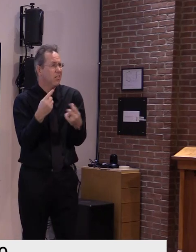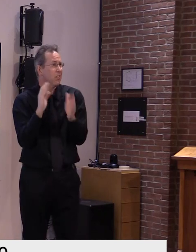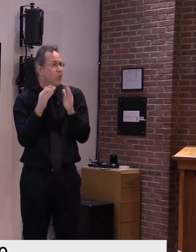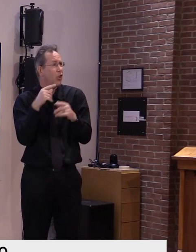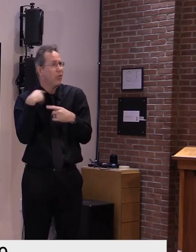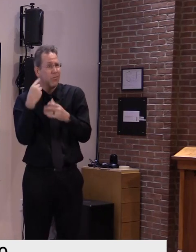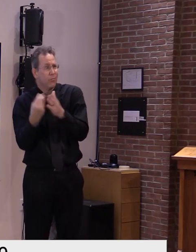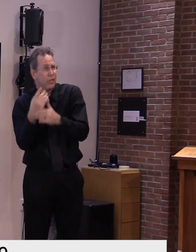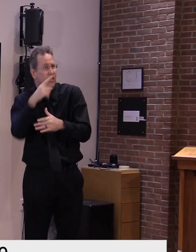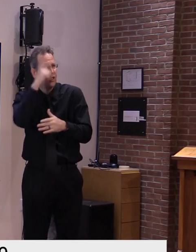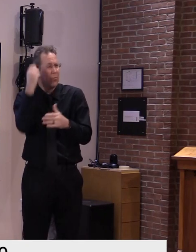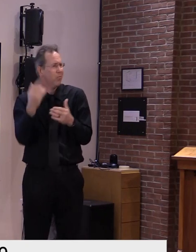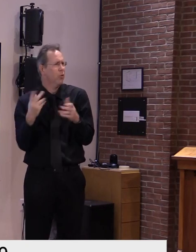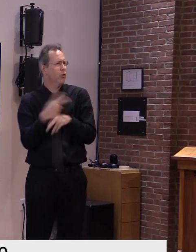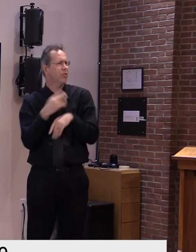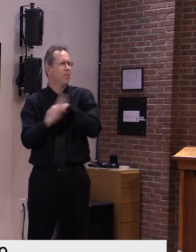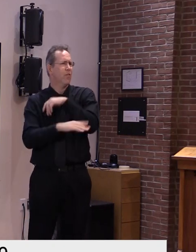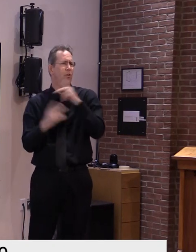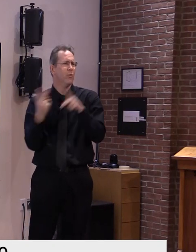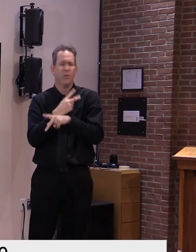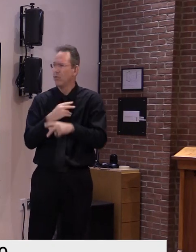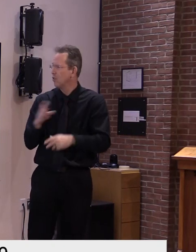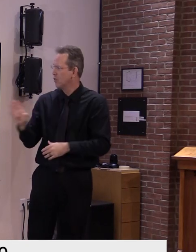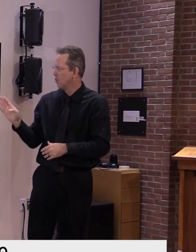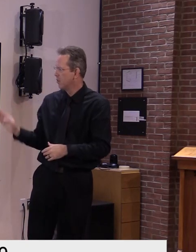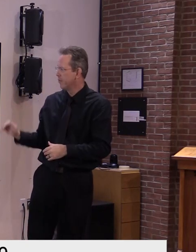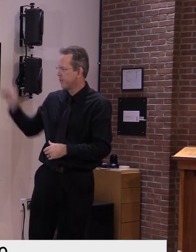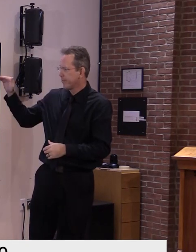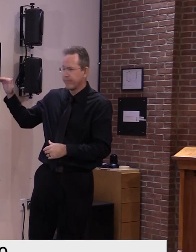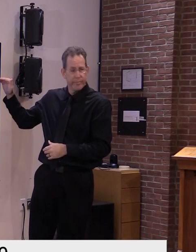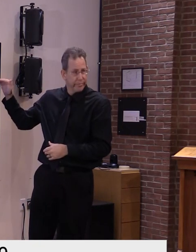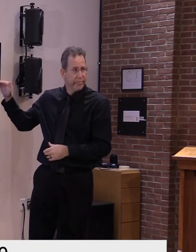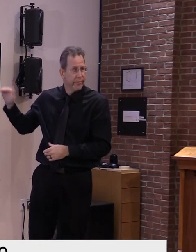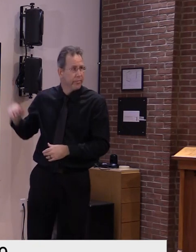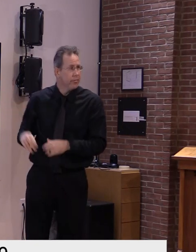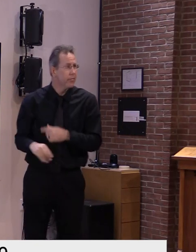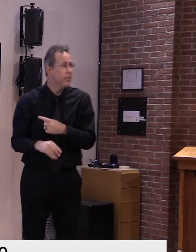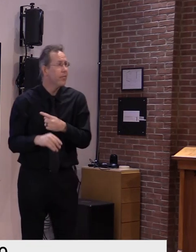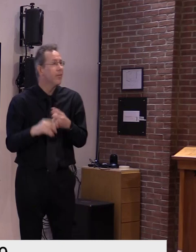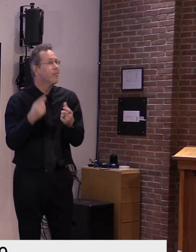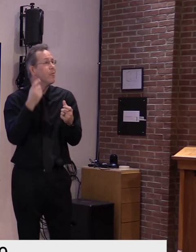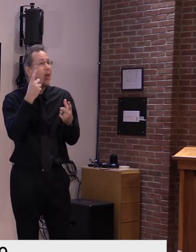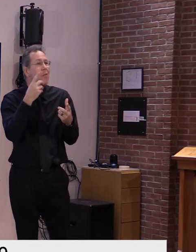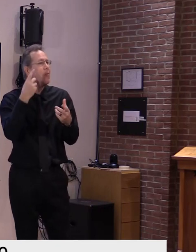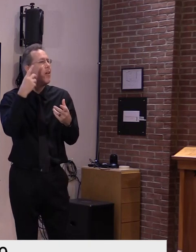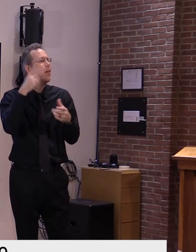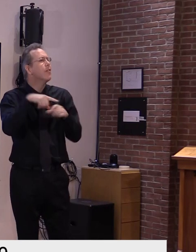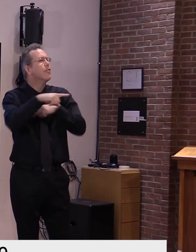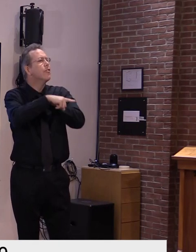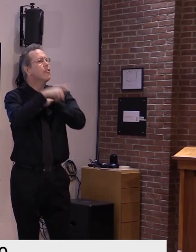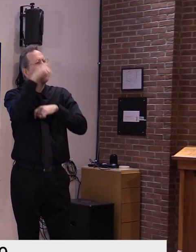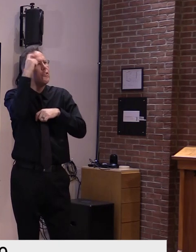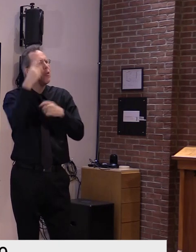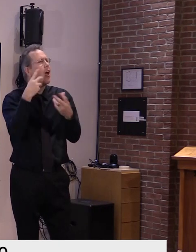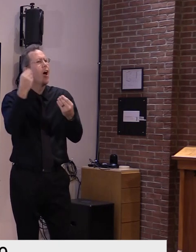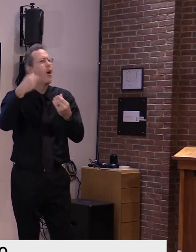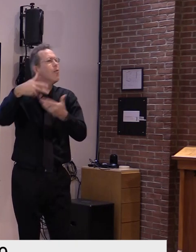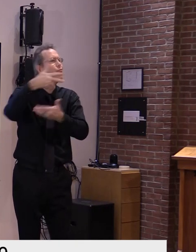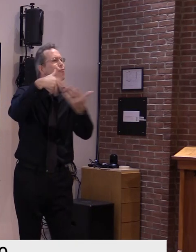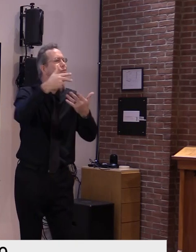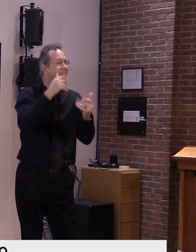communities continue to have an elevated risk of COVID-19 and that we all have an elevated risk of encountering someone who is